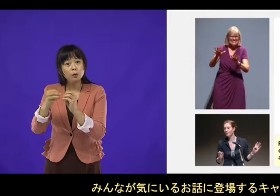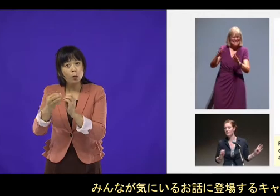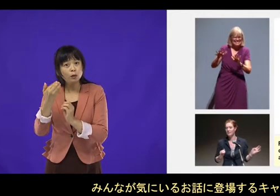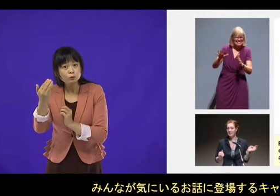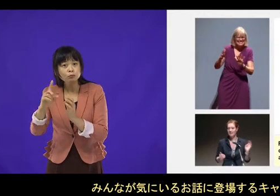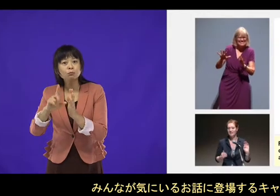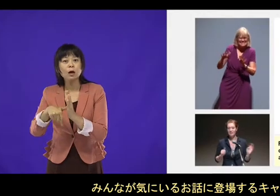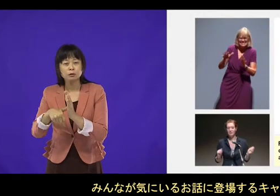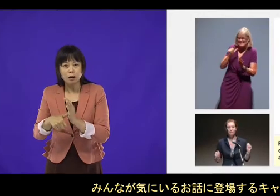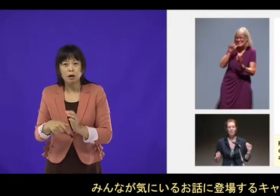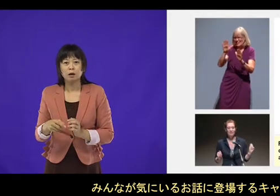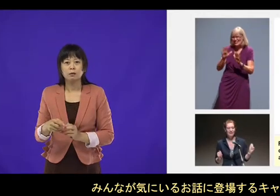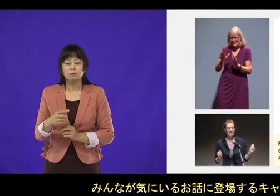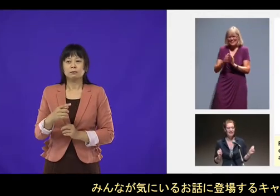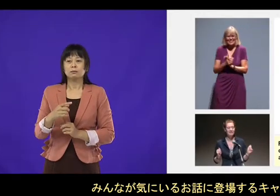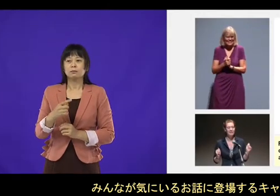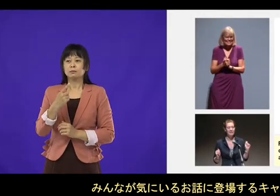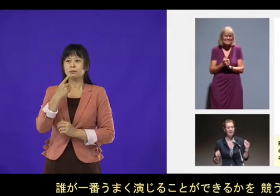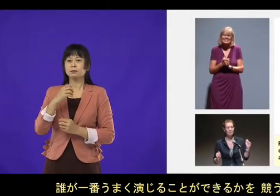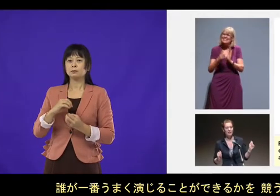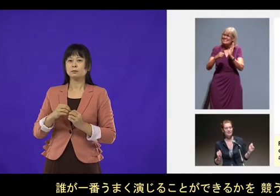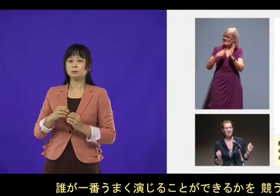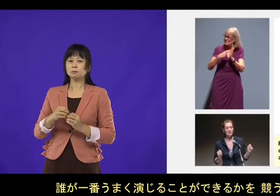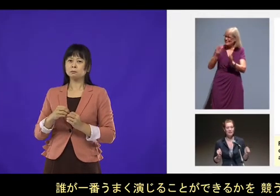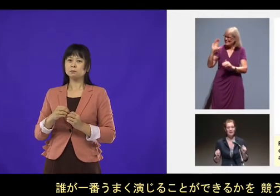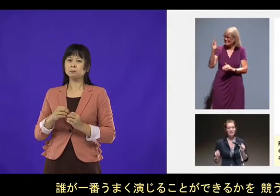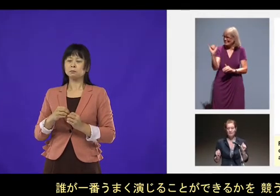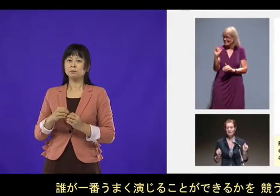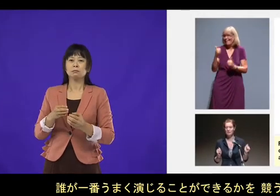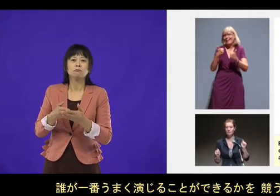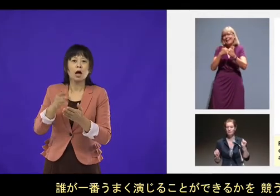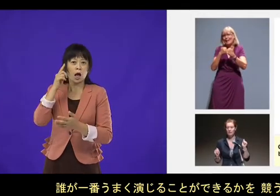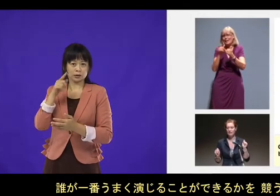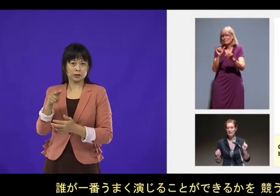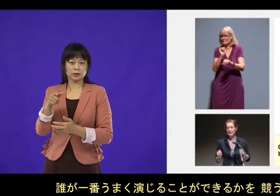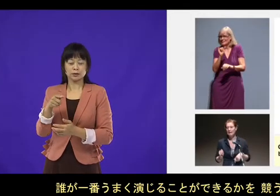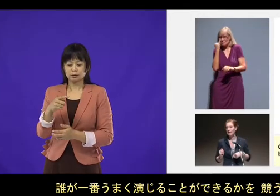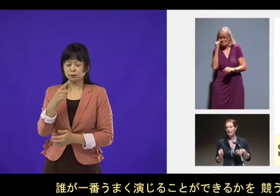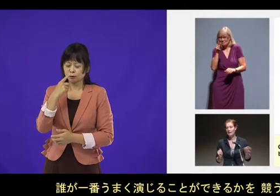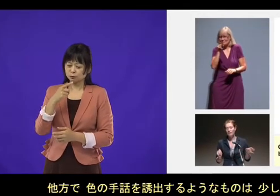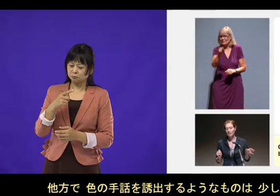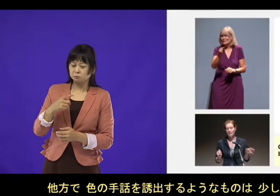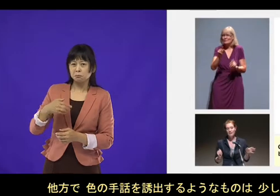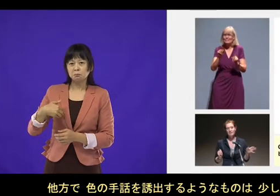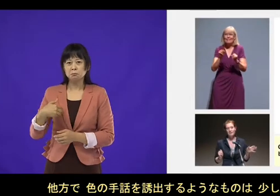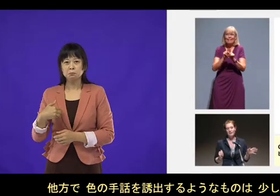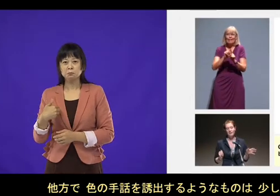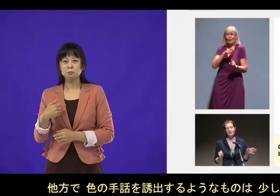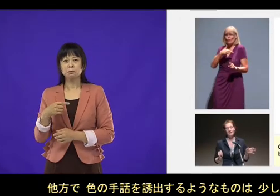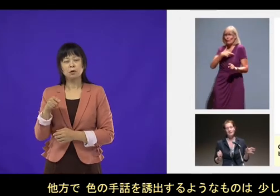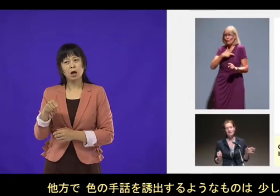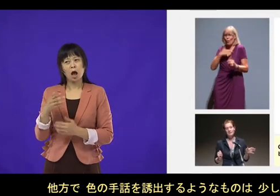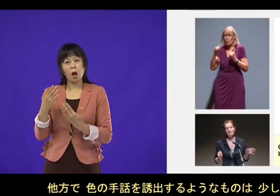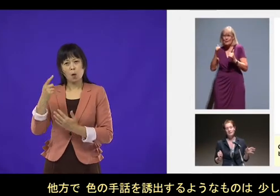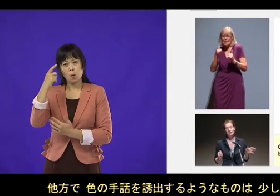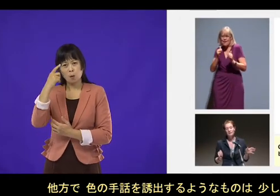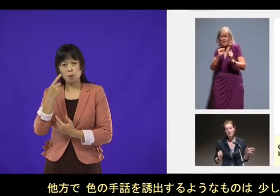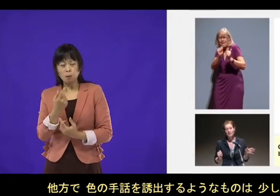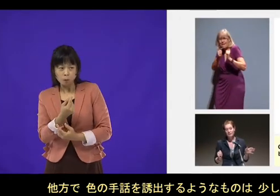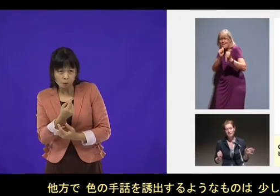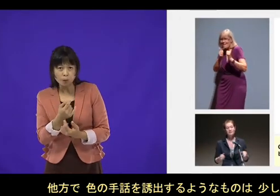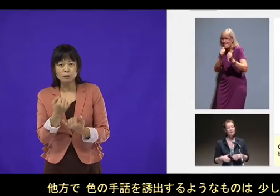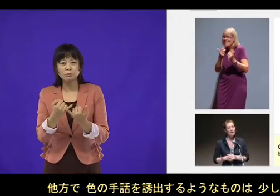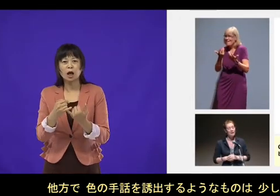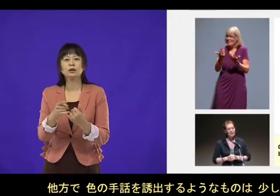like who could do the best, role play and impression of the characters in the story. And then other things like eliciting